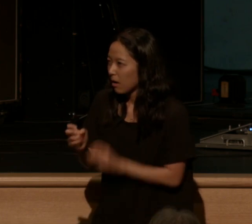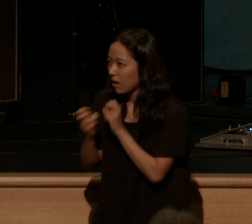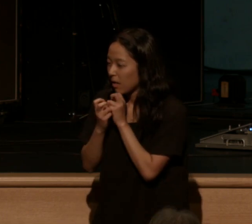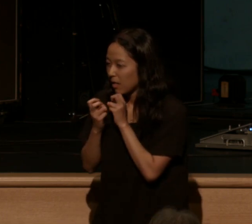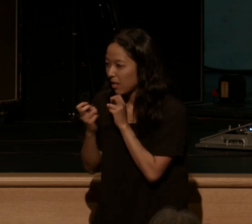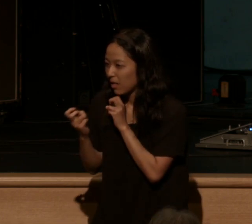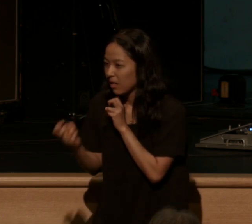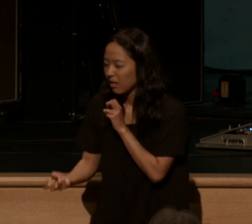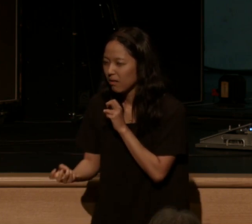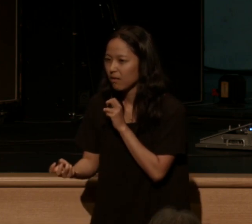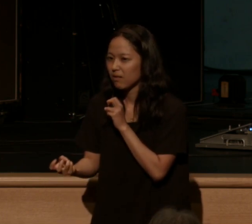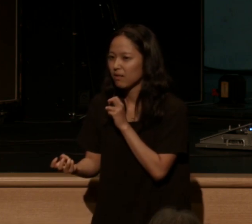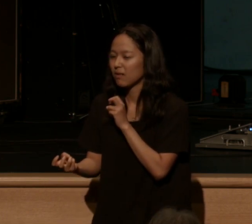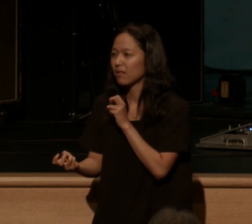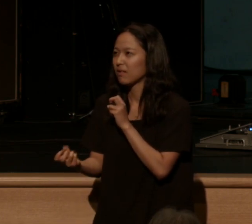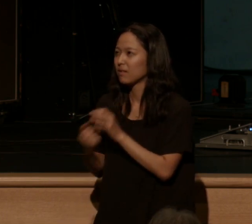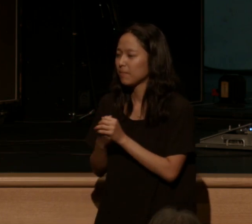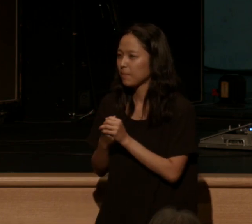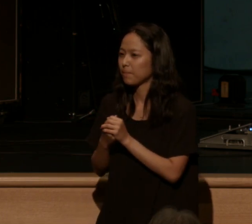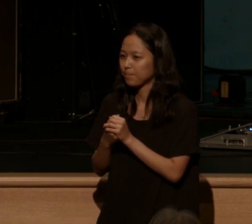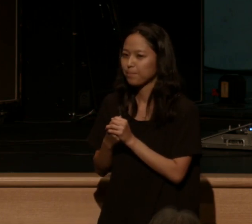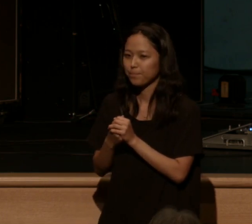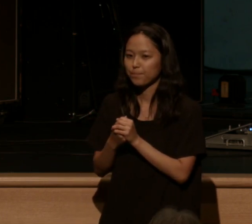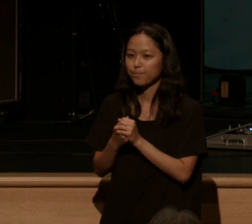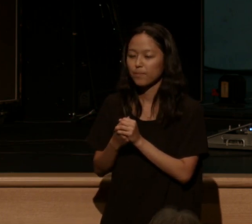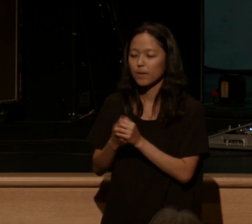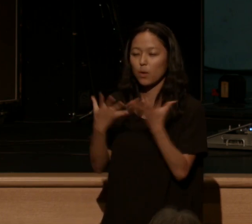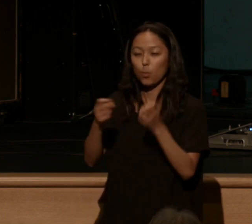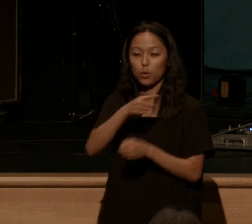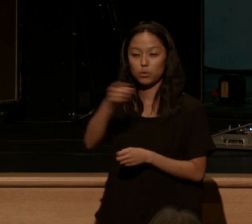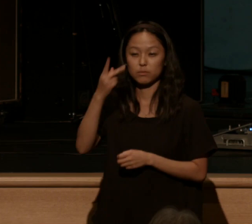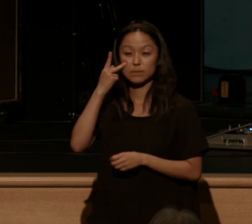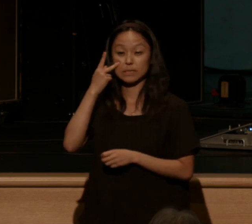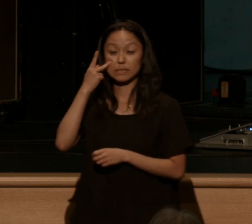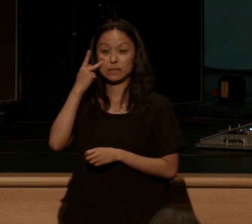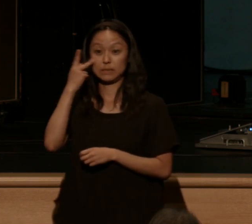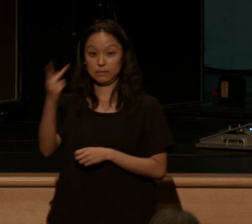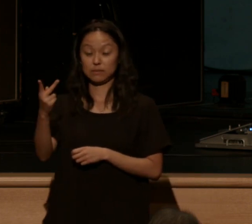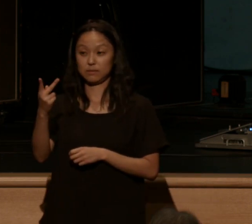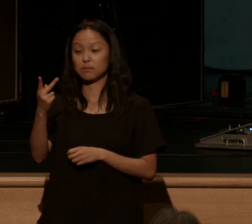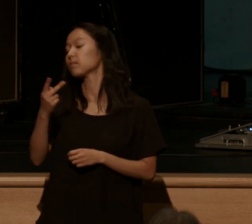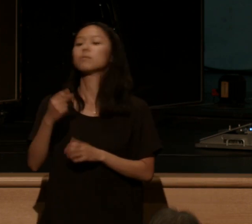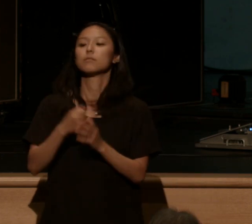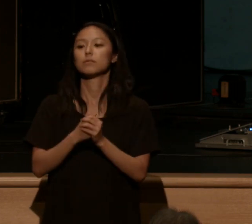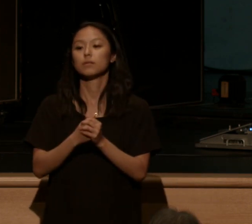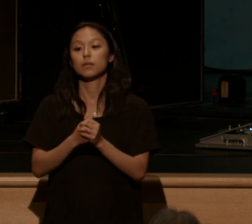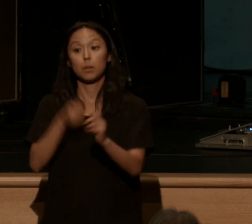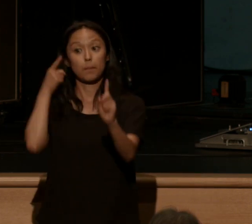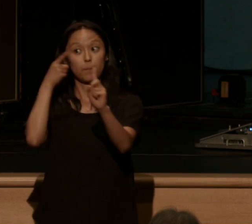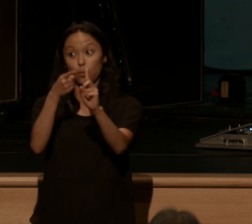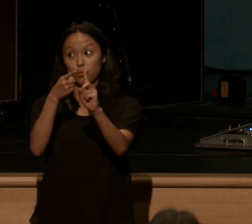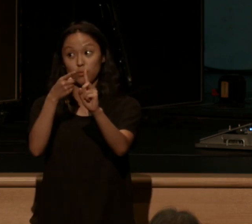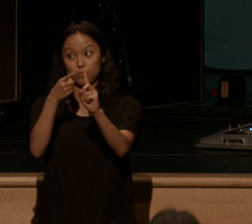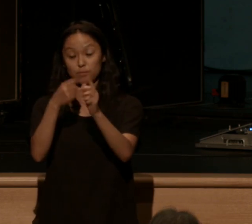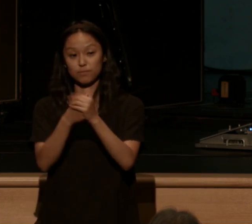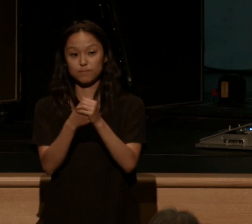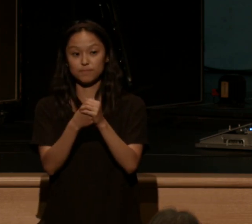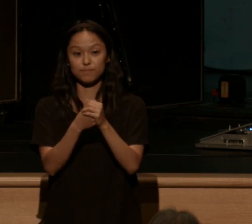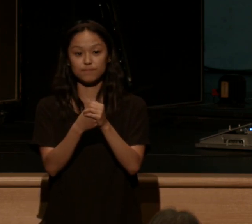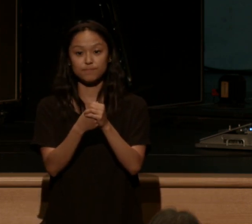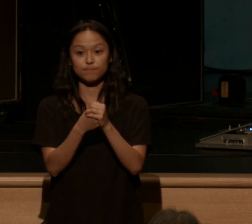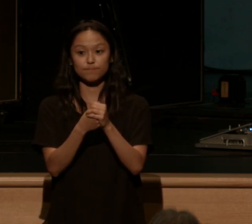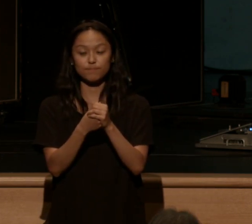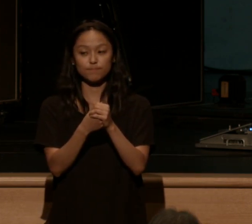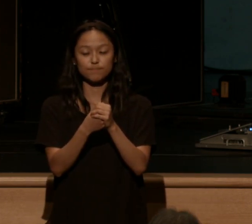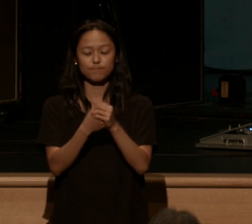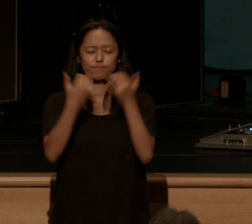and digestion of information. I want you to see this too, okay? And here's the secret, here's the point, here's the theology. As we